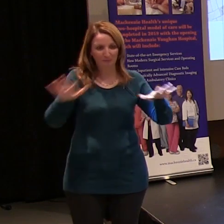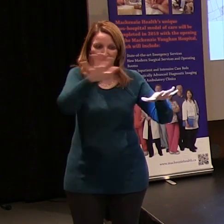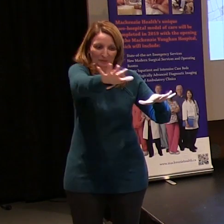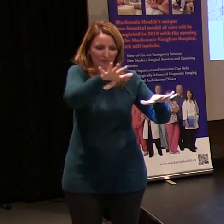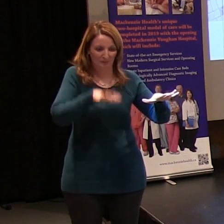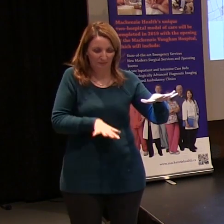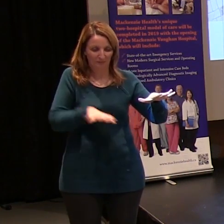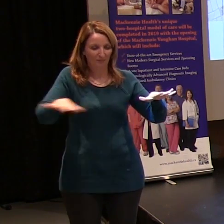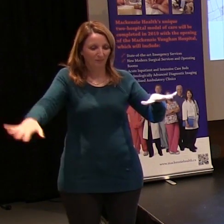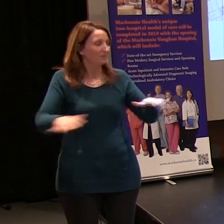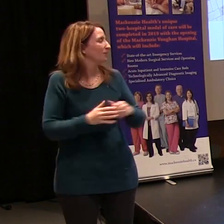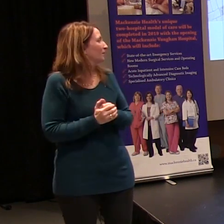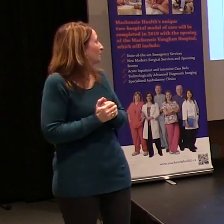hospital.